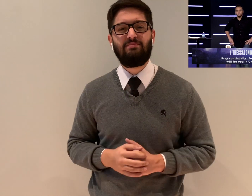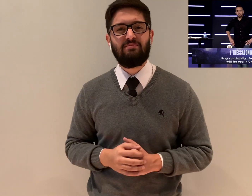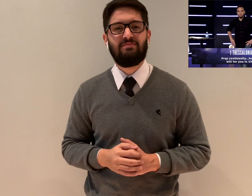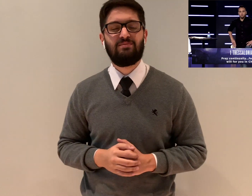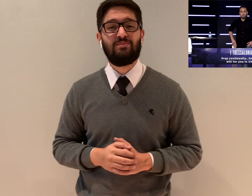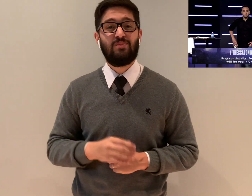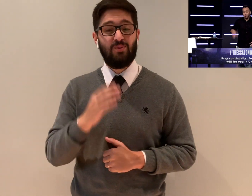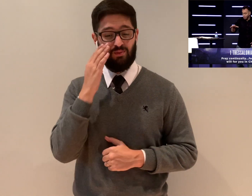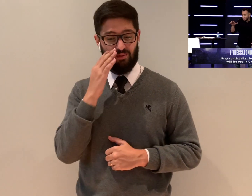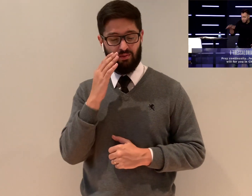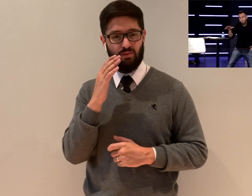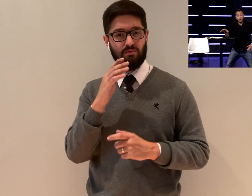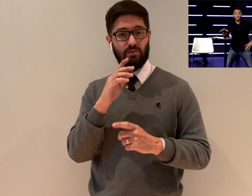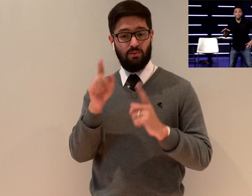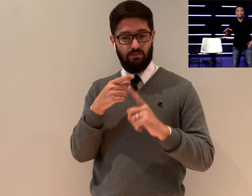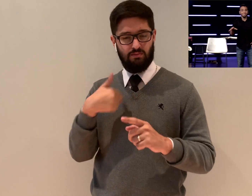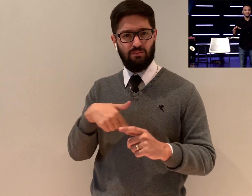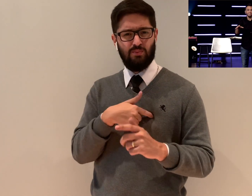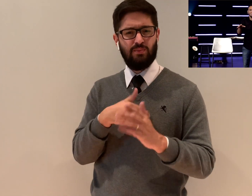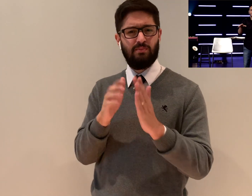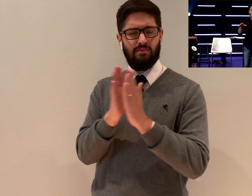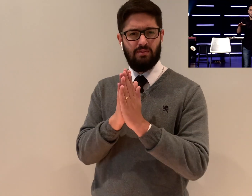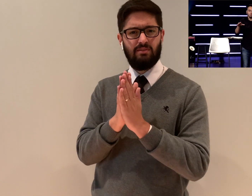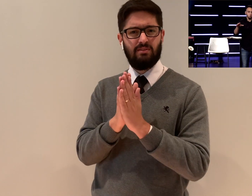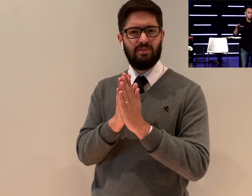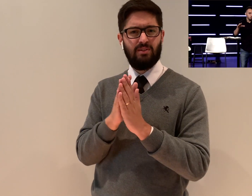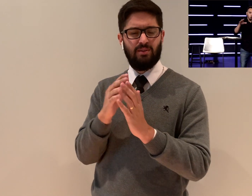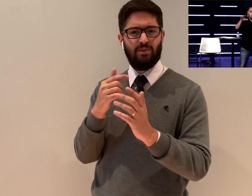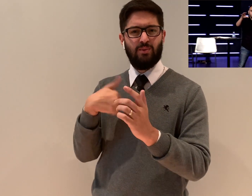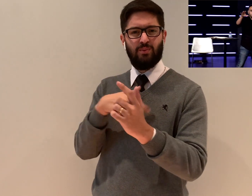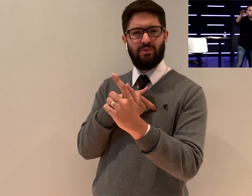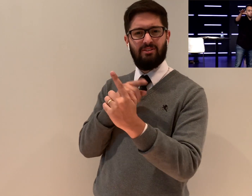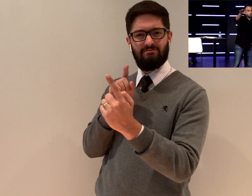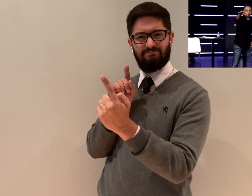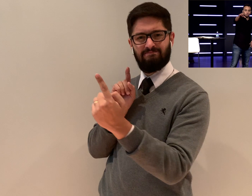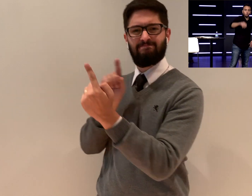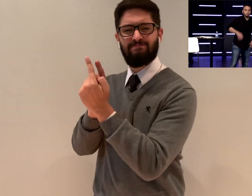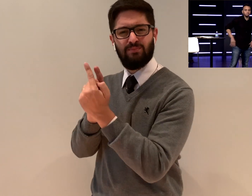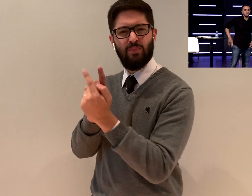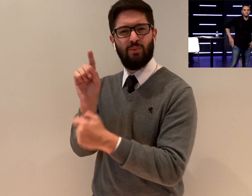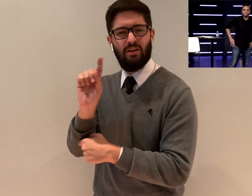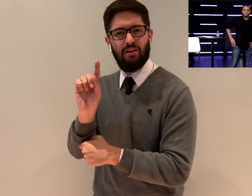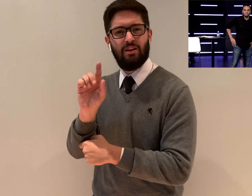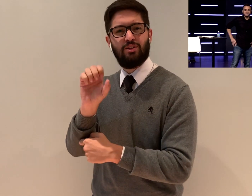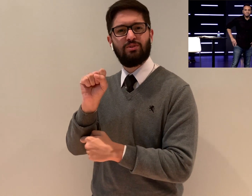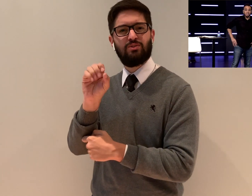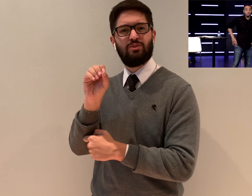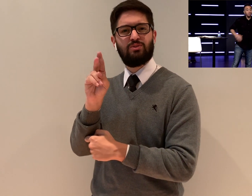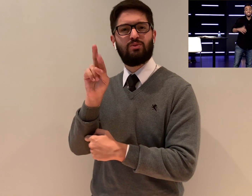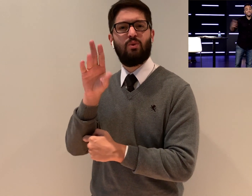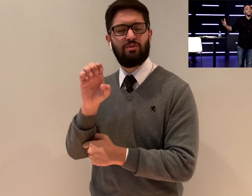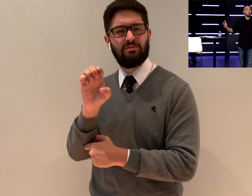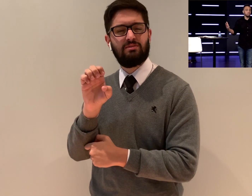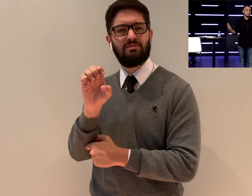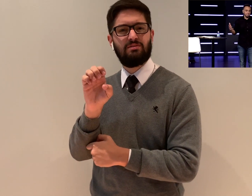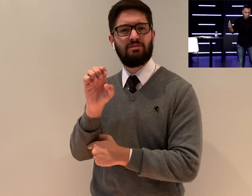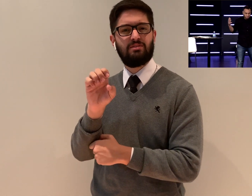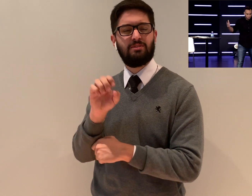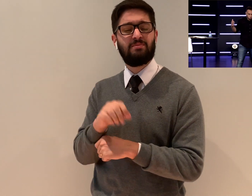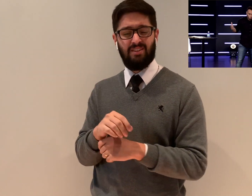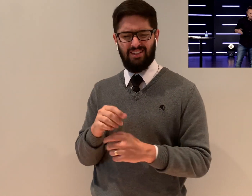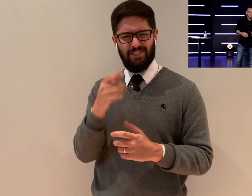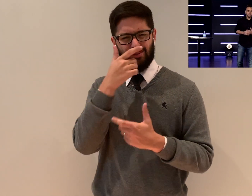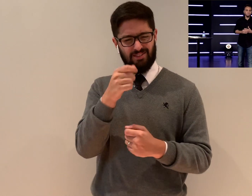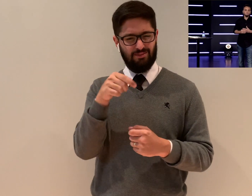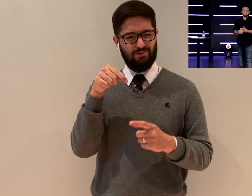Jesus. You know, when we pray, we go to the source. You know, isn't it interesting that in